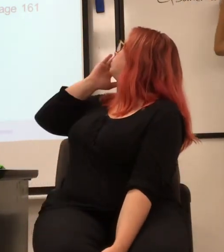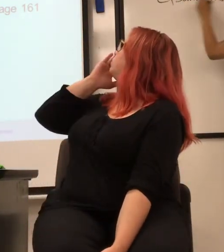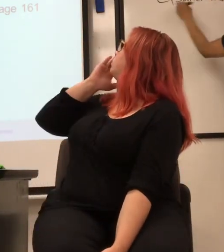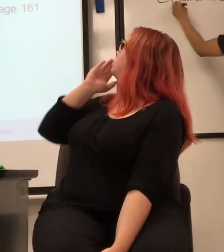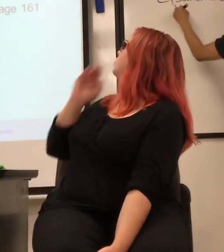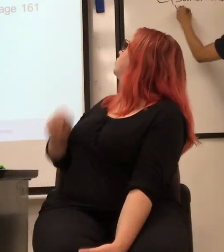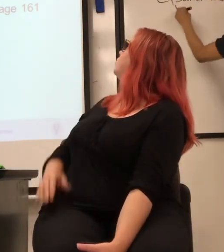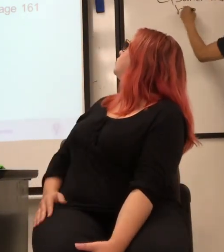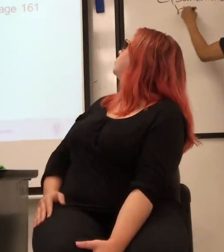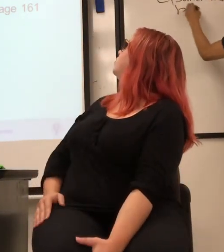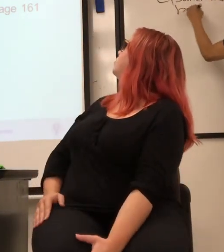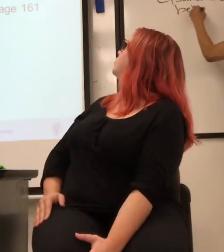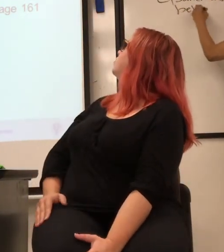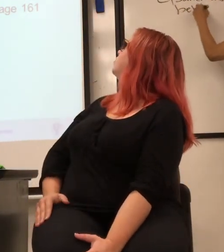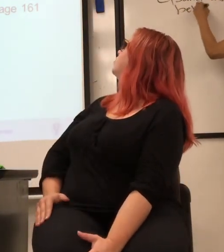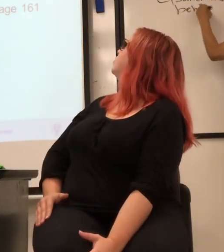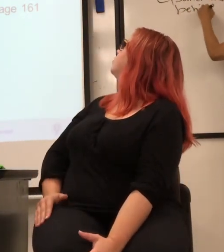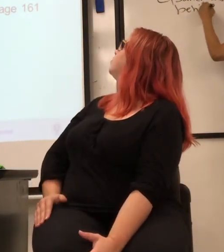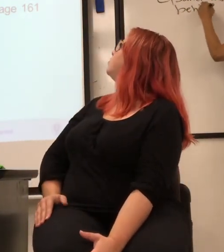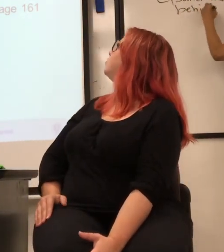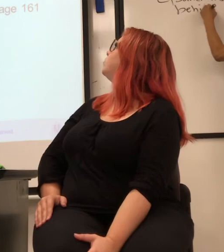Pancreas is behind the stomach.